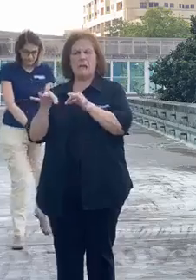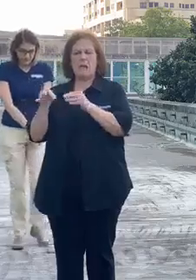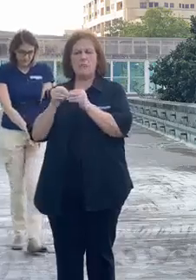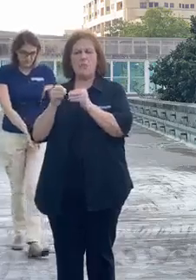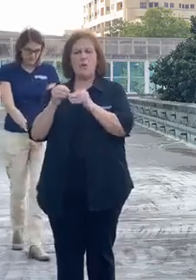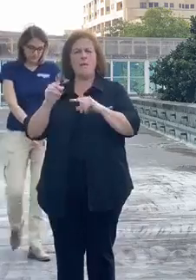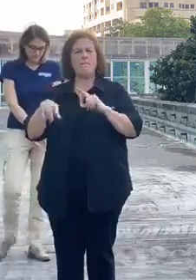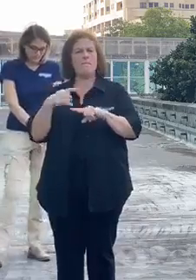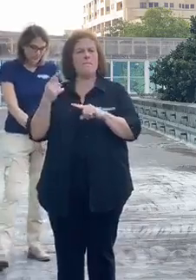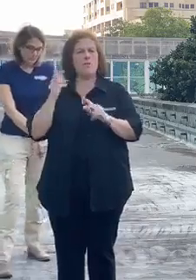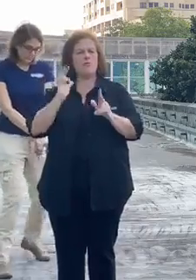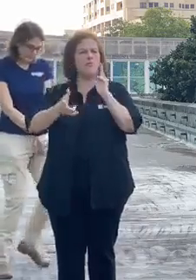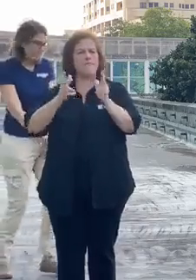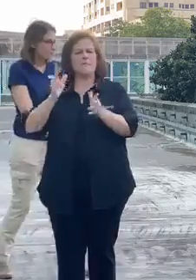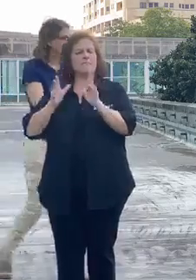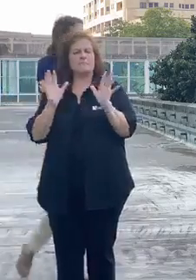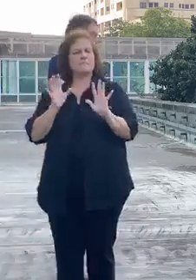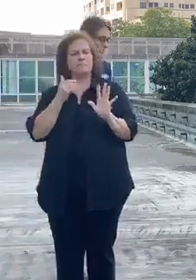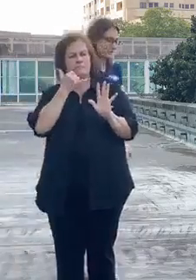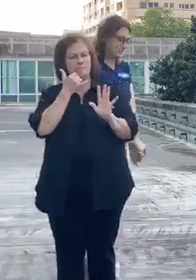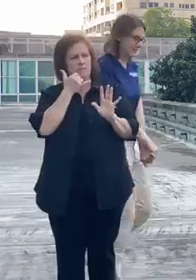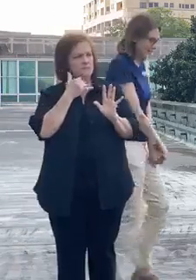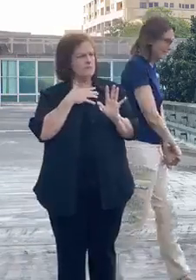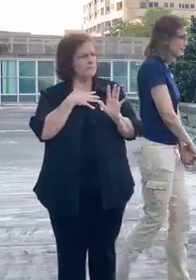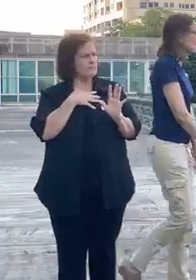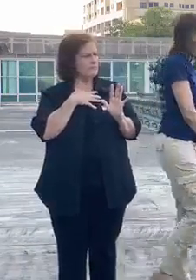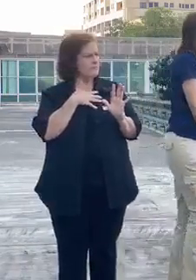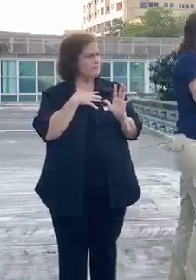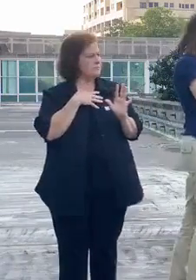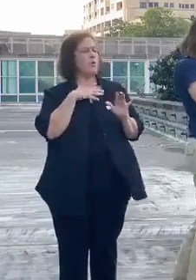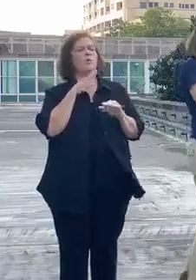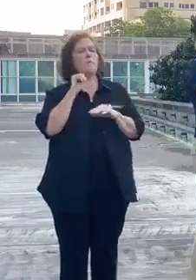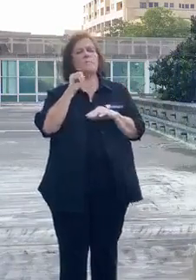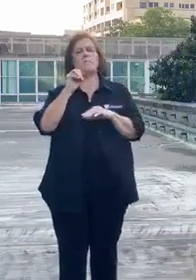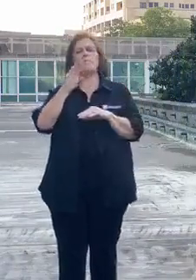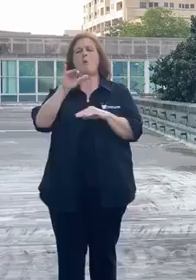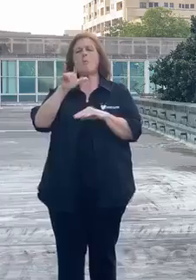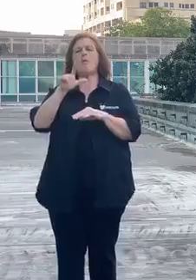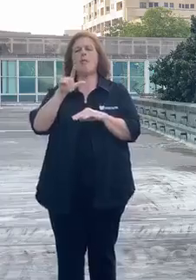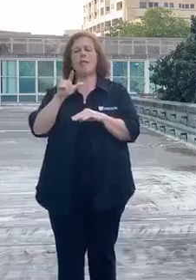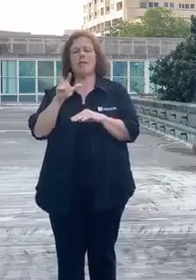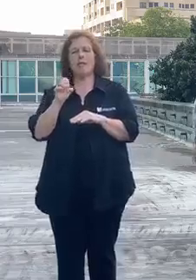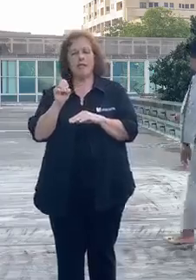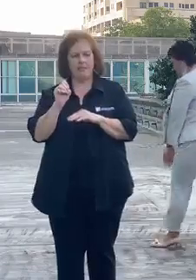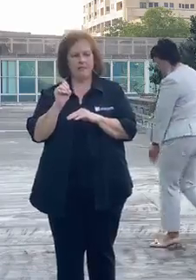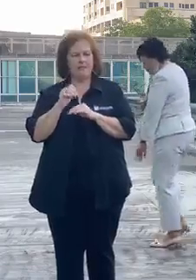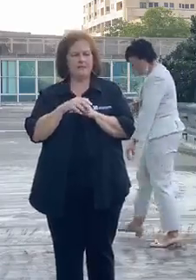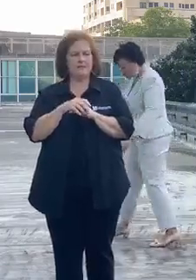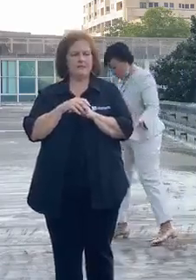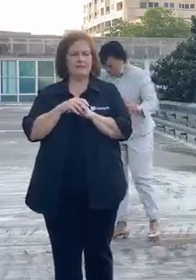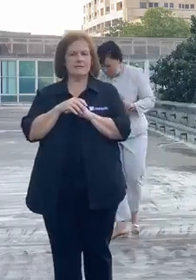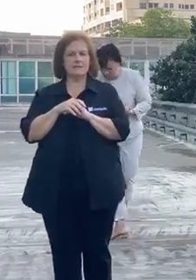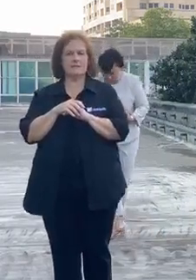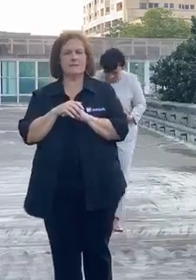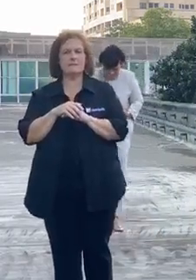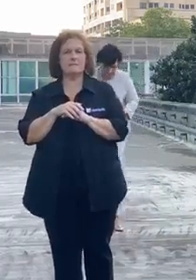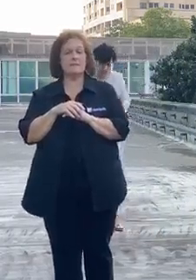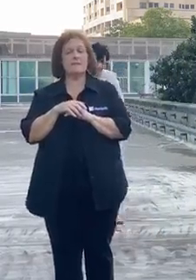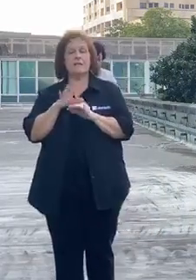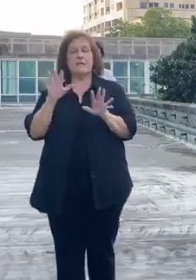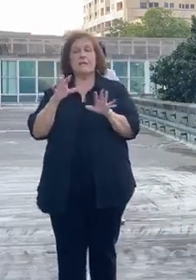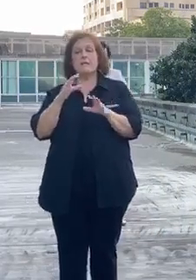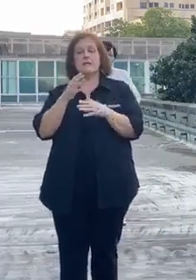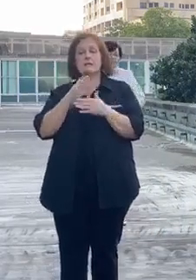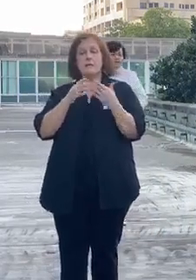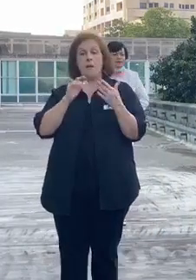about the drive-through, not the drive-through, what did he say? Mobile. And I just want to be clear that